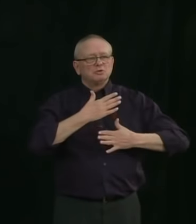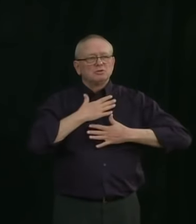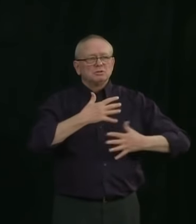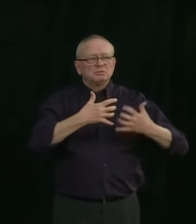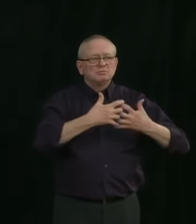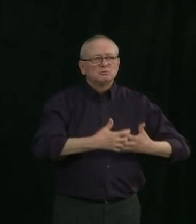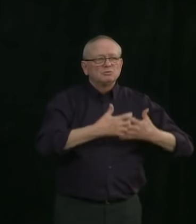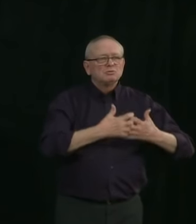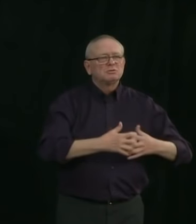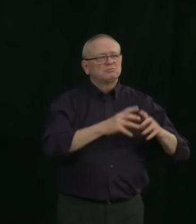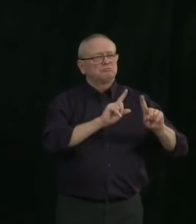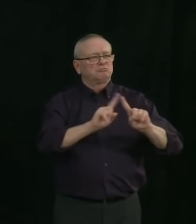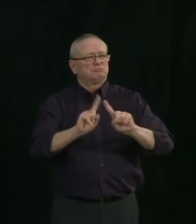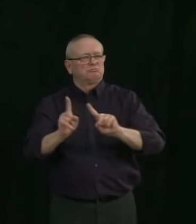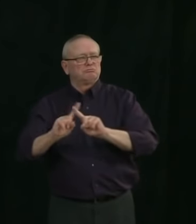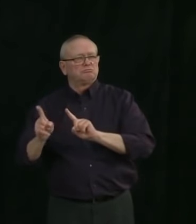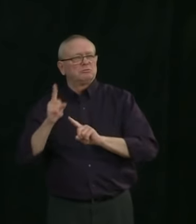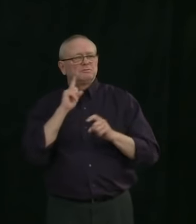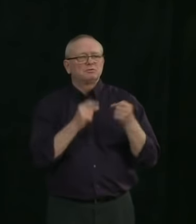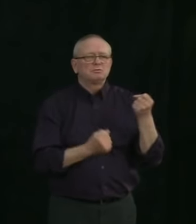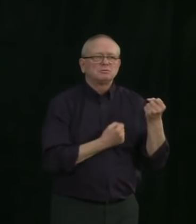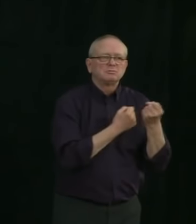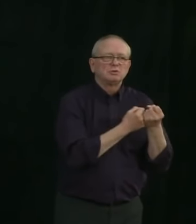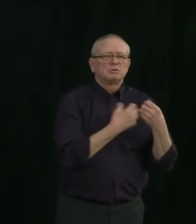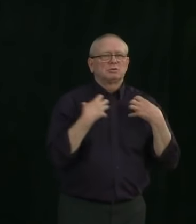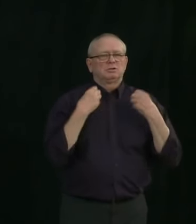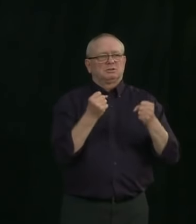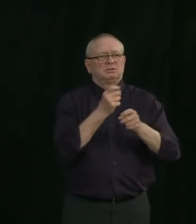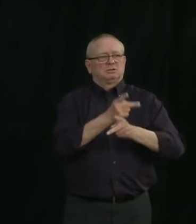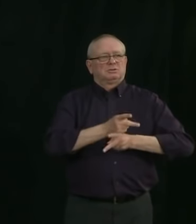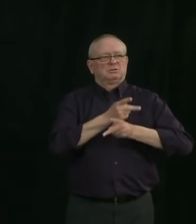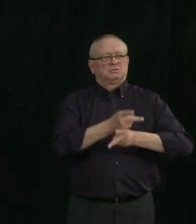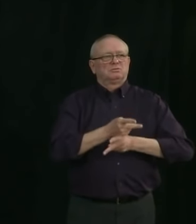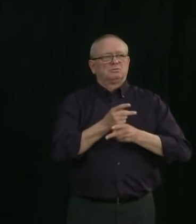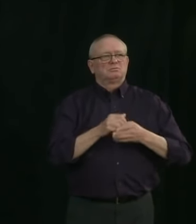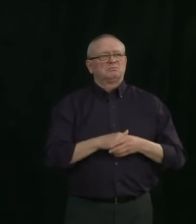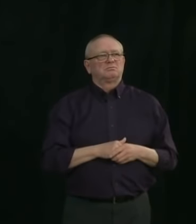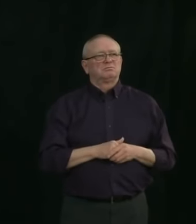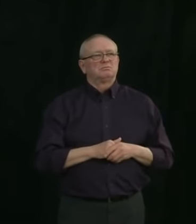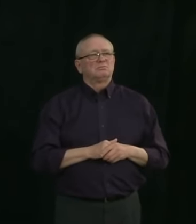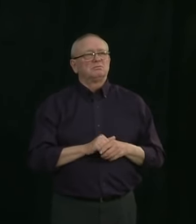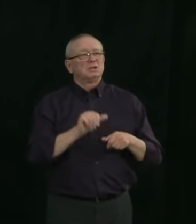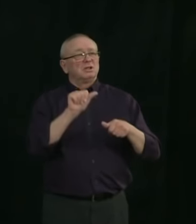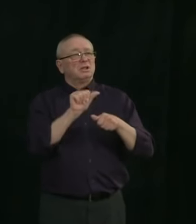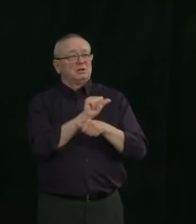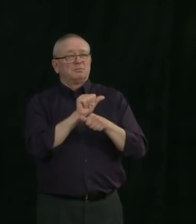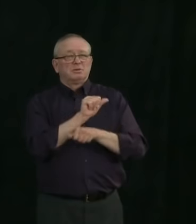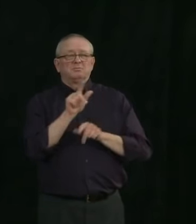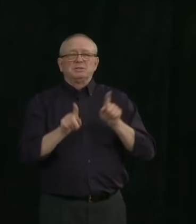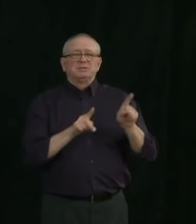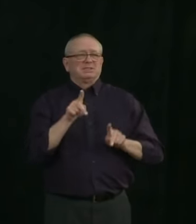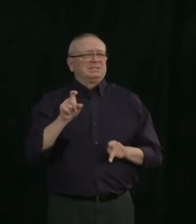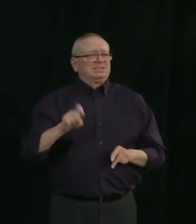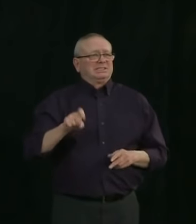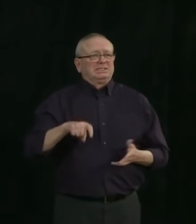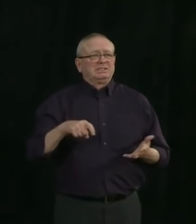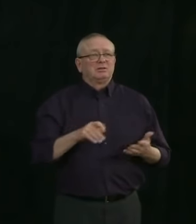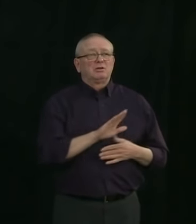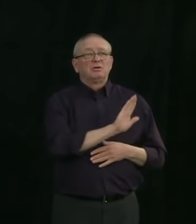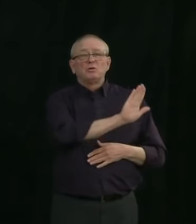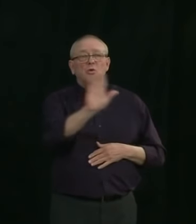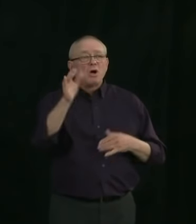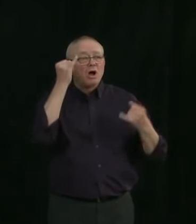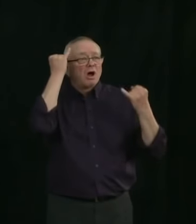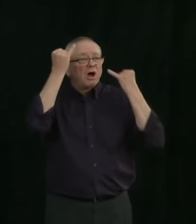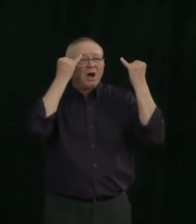kind of ingenuity and generosity that we need as we work together to protect Albertans and their health and the delivery of care